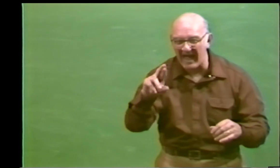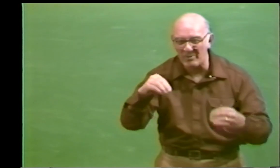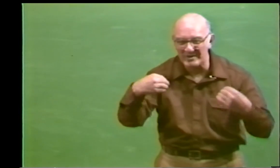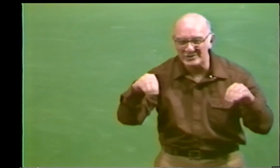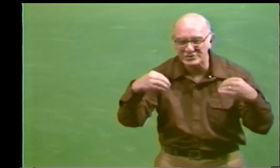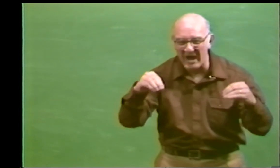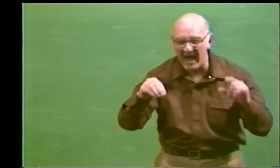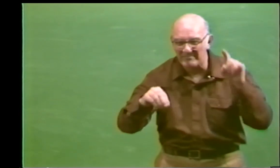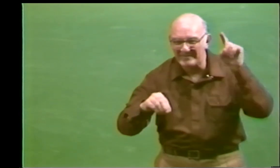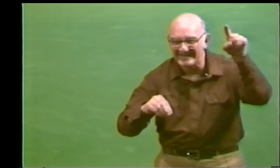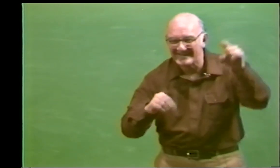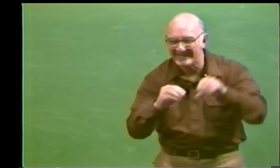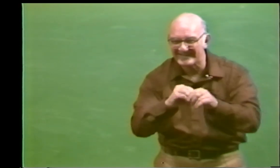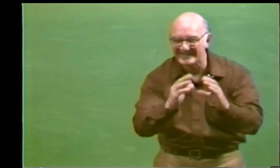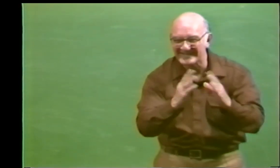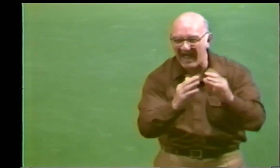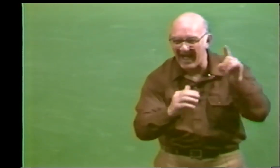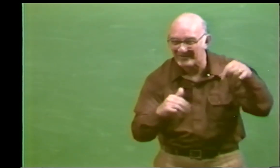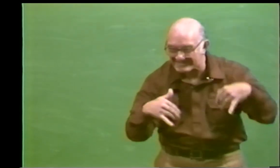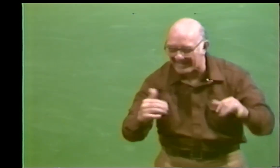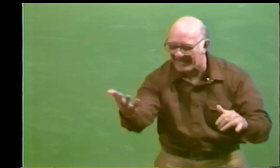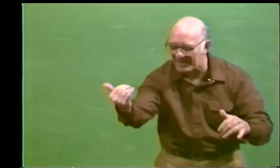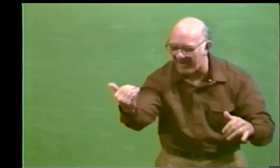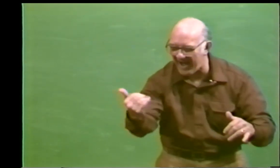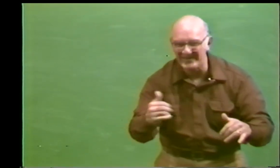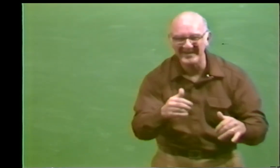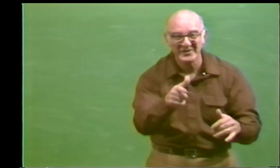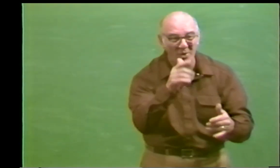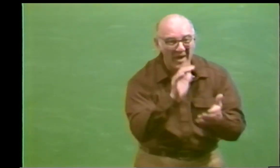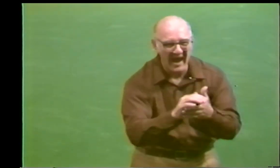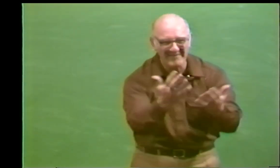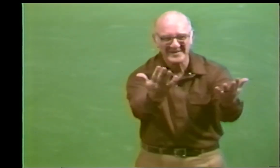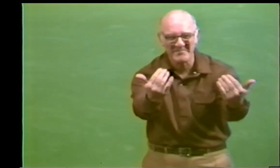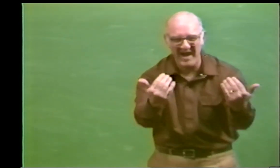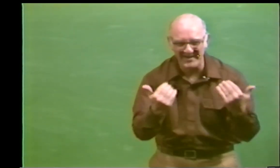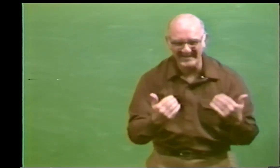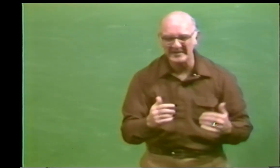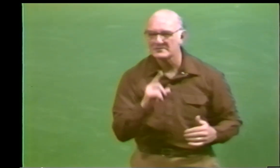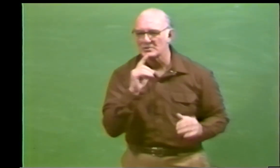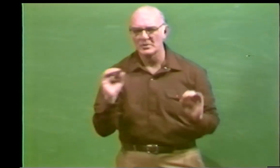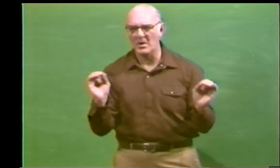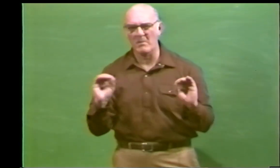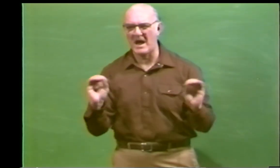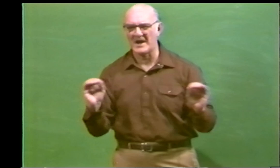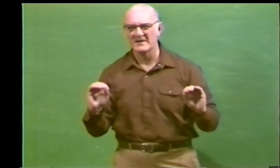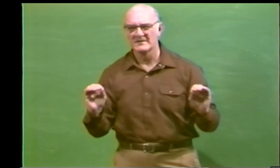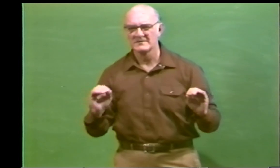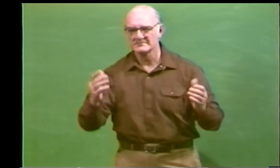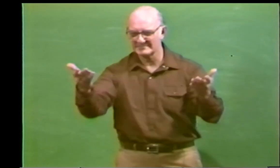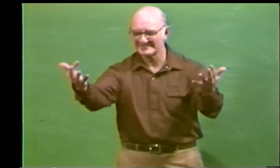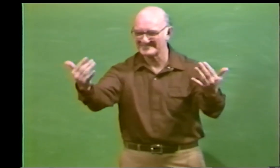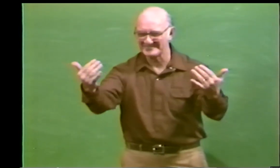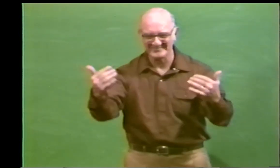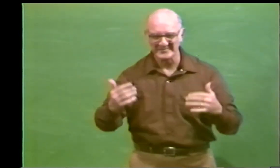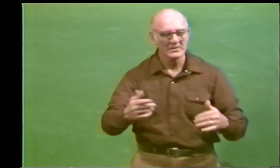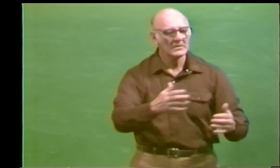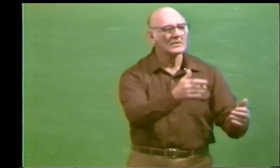flower shop in the town. Come on in. Your wife, come on in. Nobody.